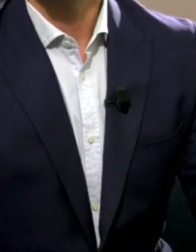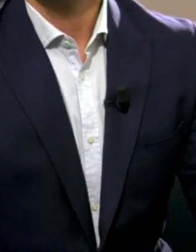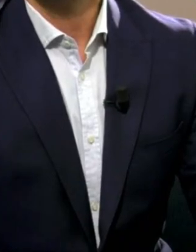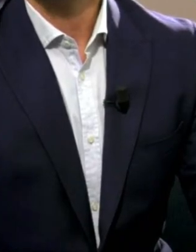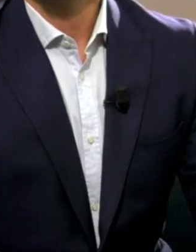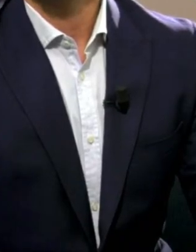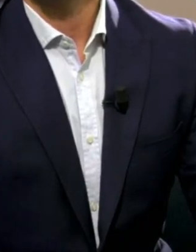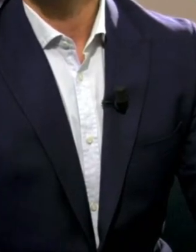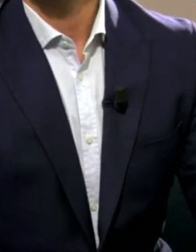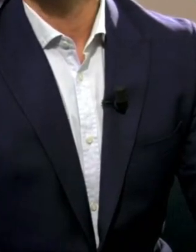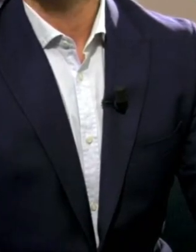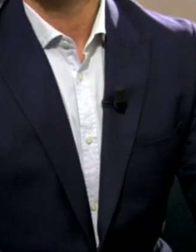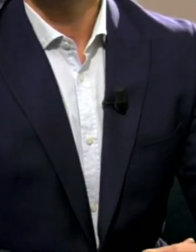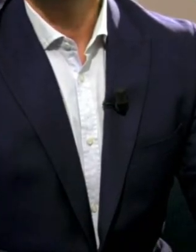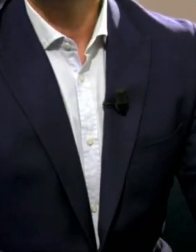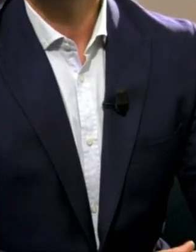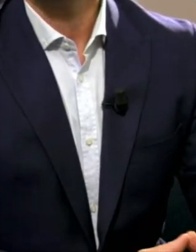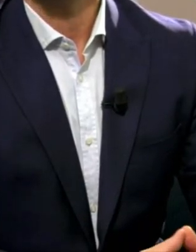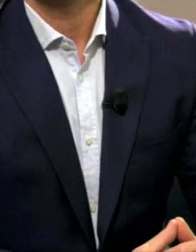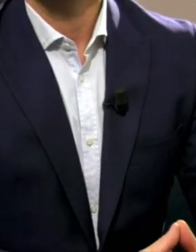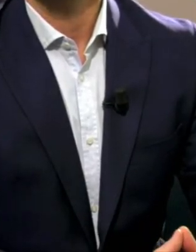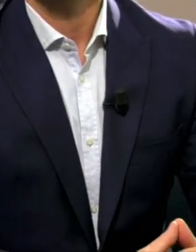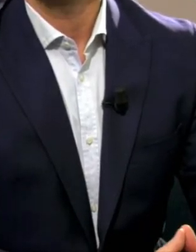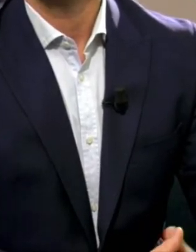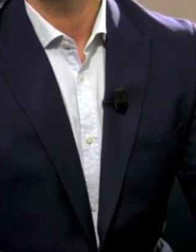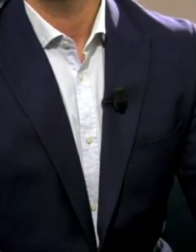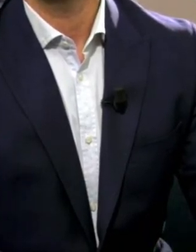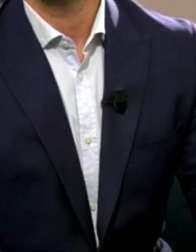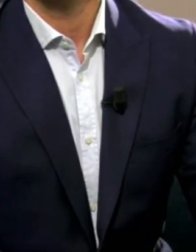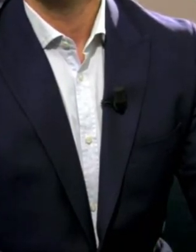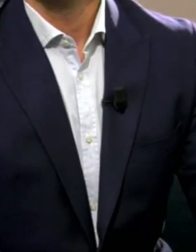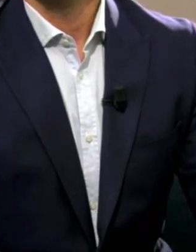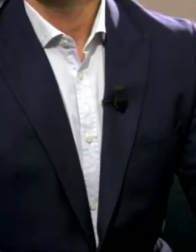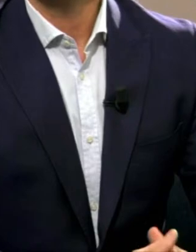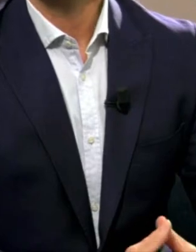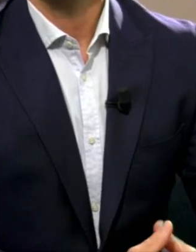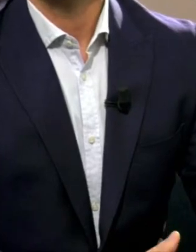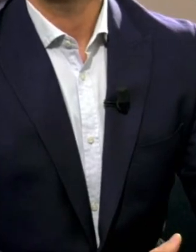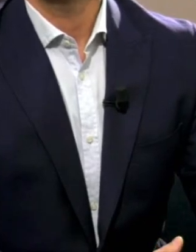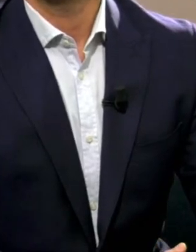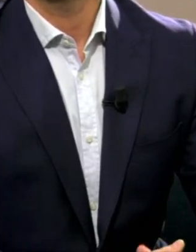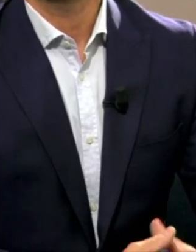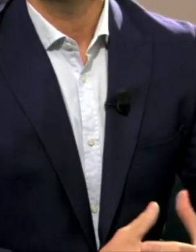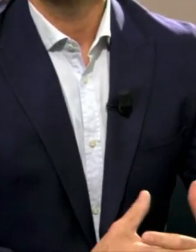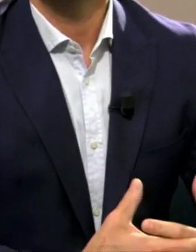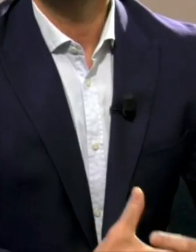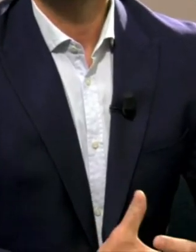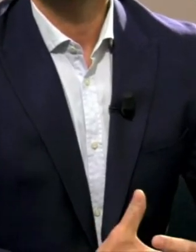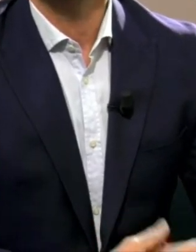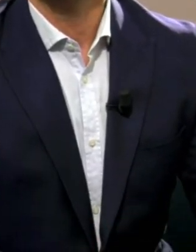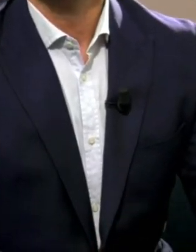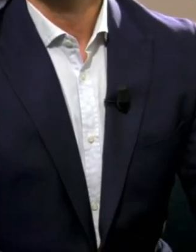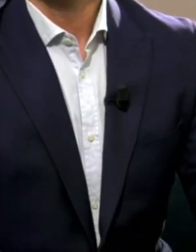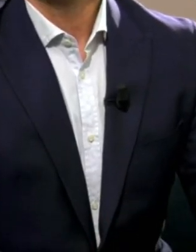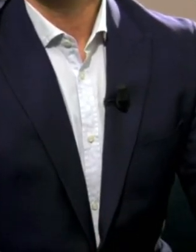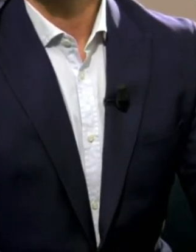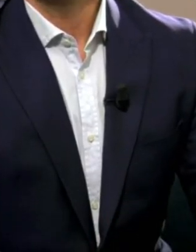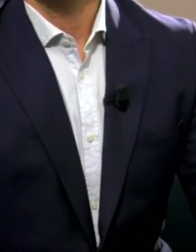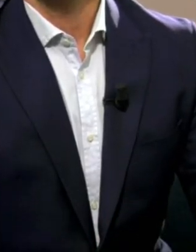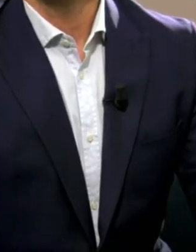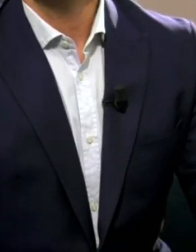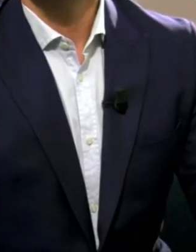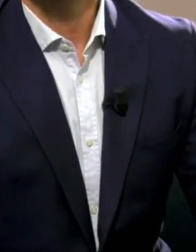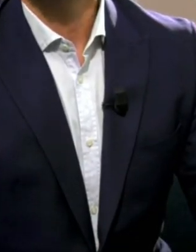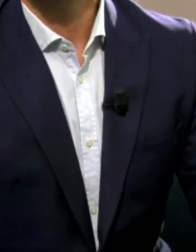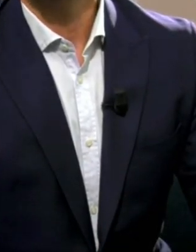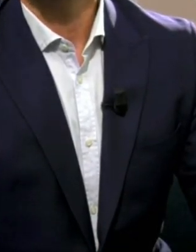and not government organizations manage the phenomenal amount of data being collected around COVID-19 to make